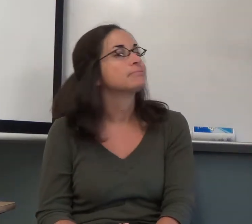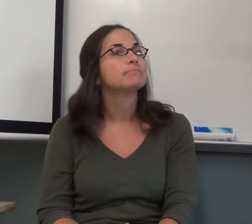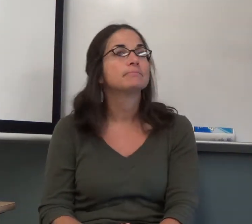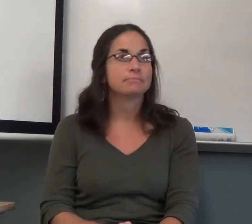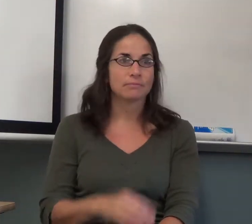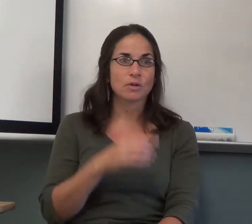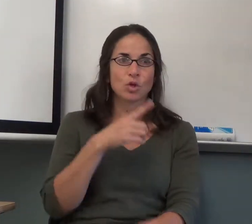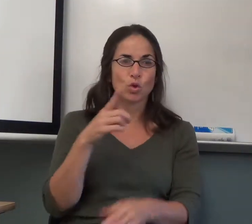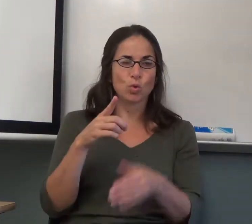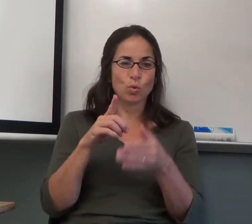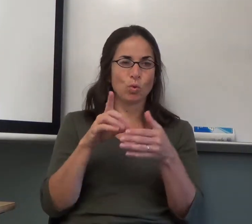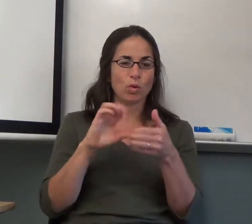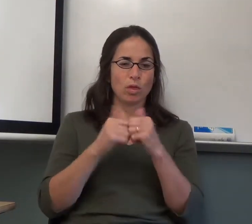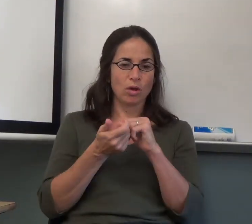to connect